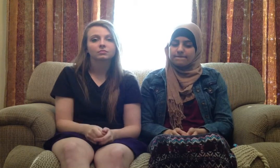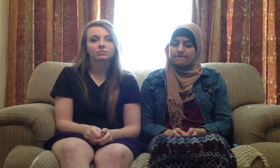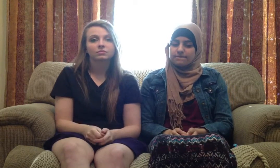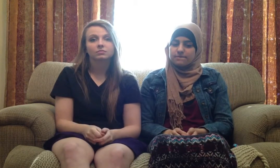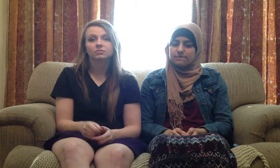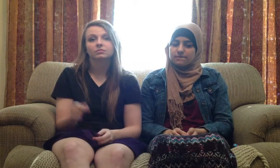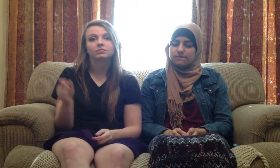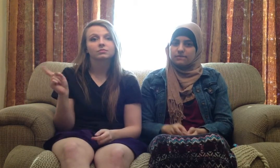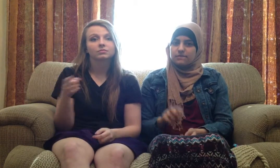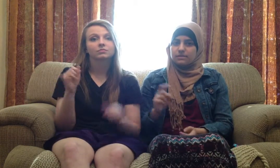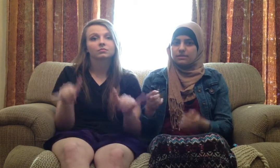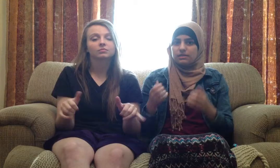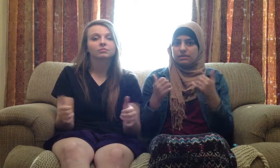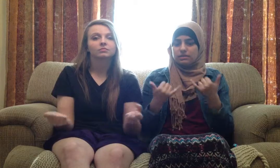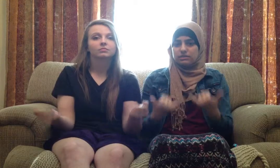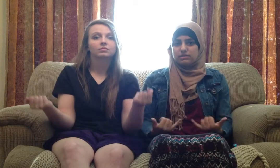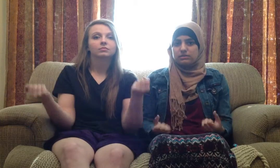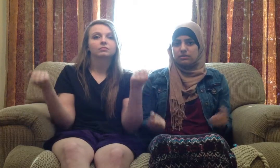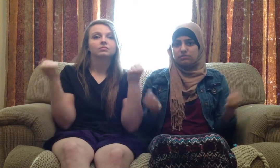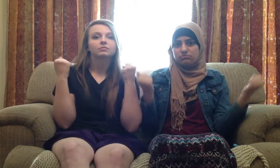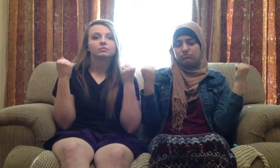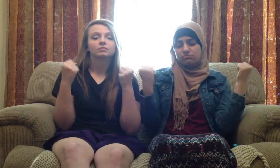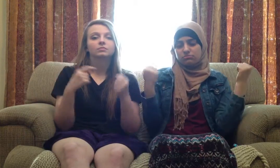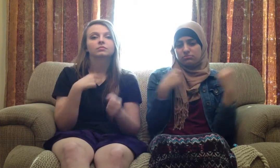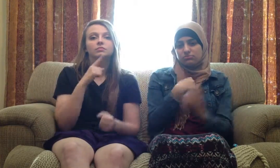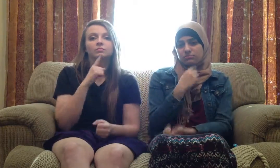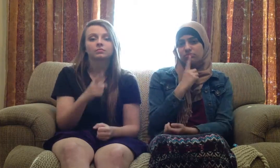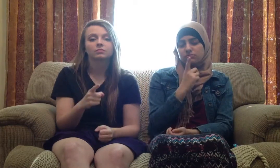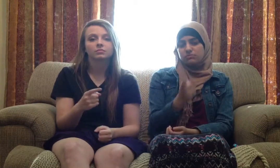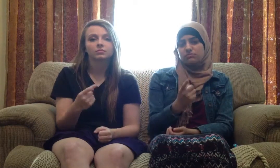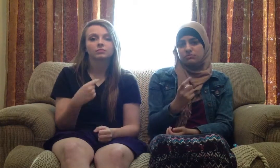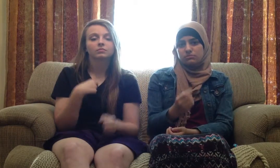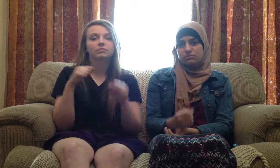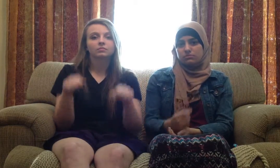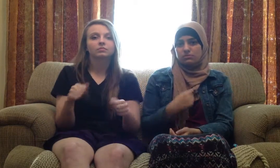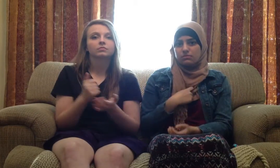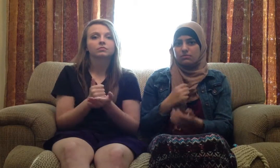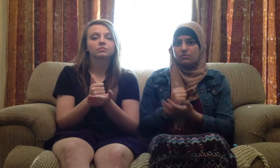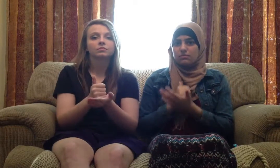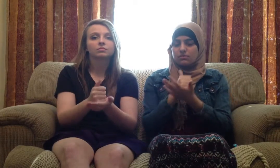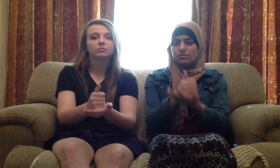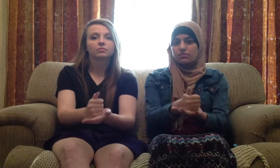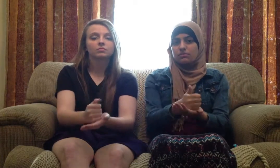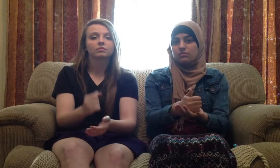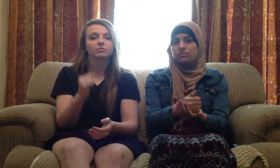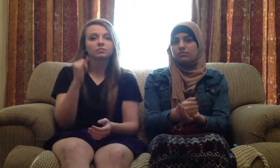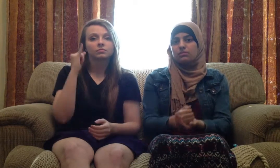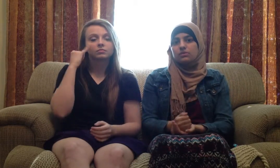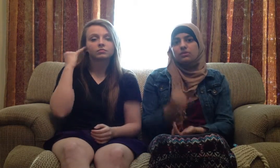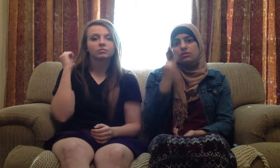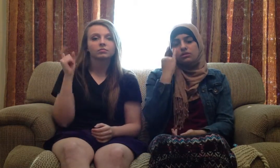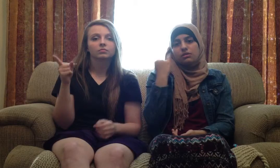They say I've courage, and I'm trying to. I'm right out here for you. Just let me